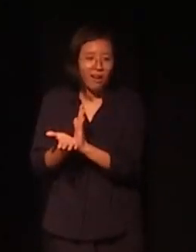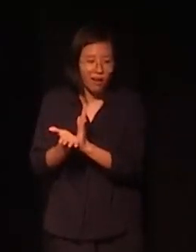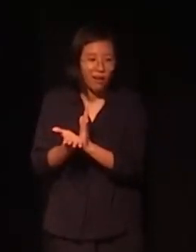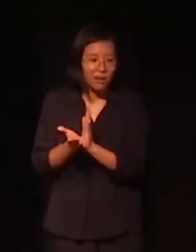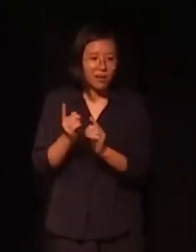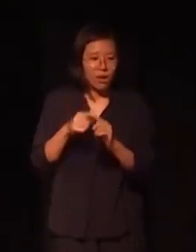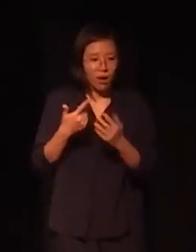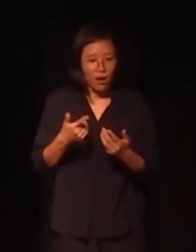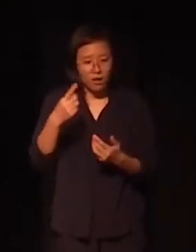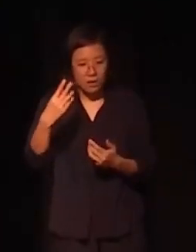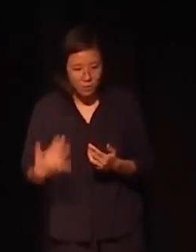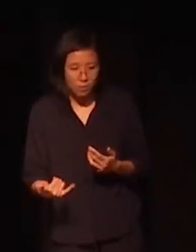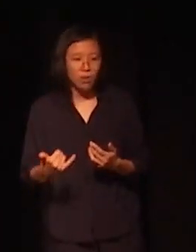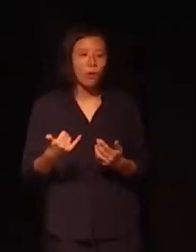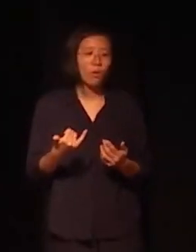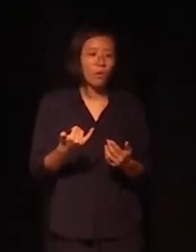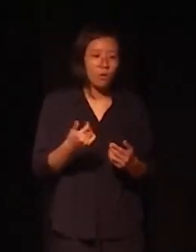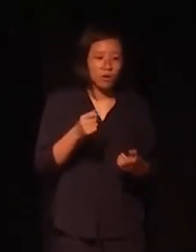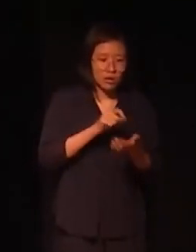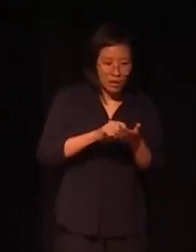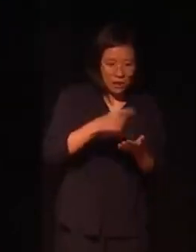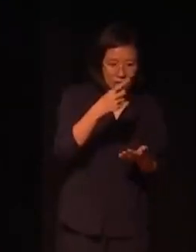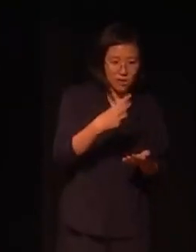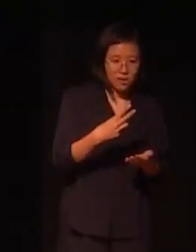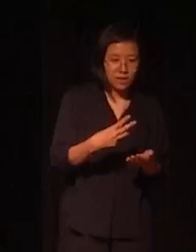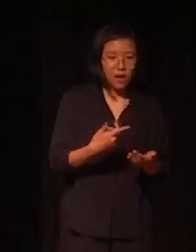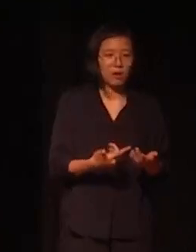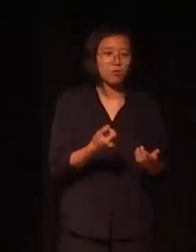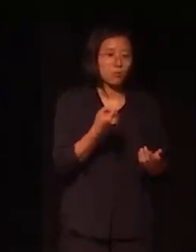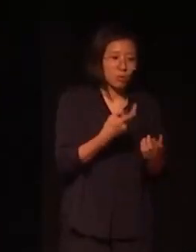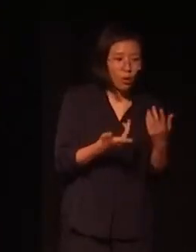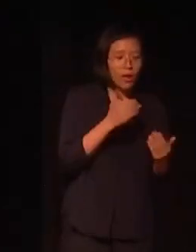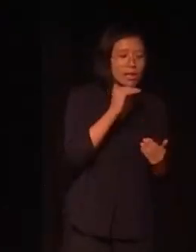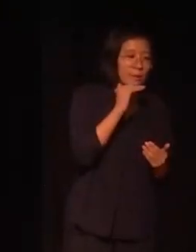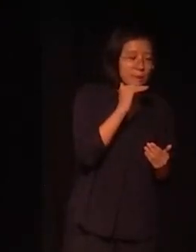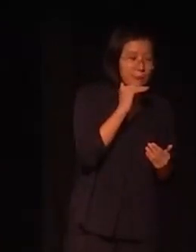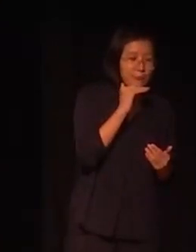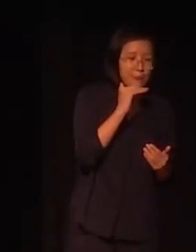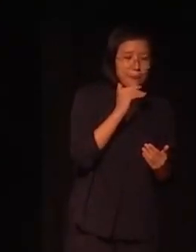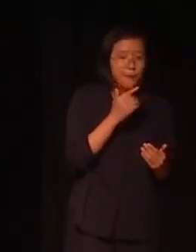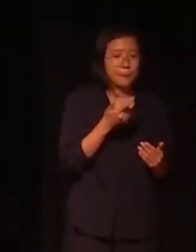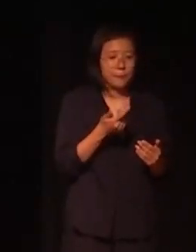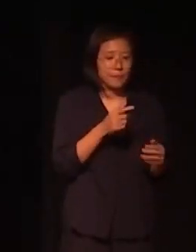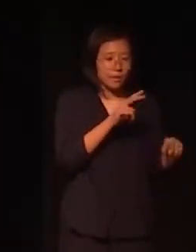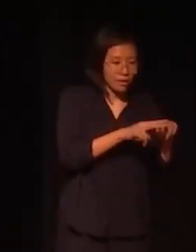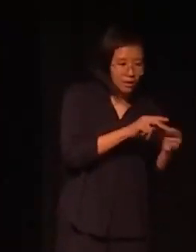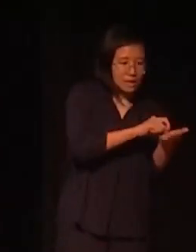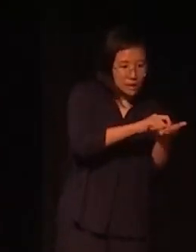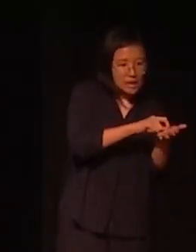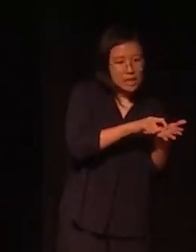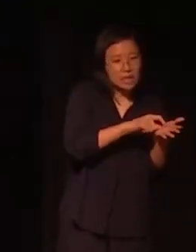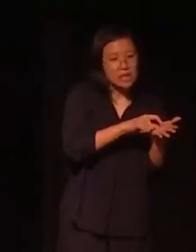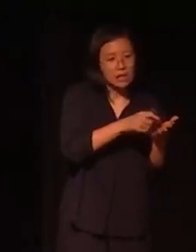native way, also the pinyin and simplified characters and